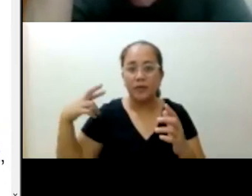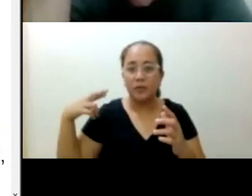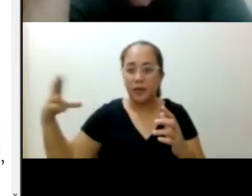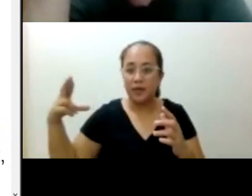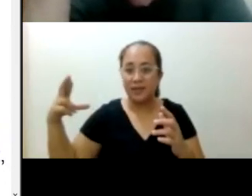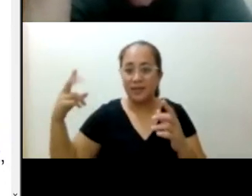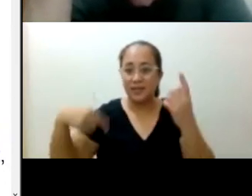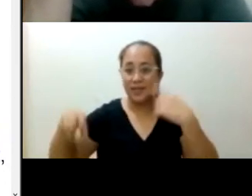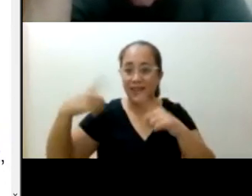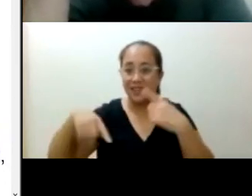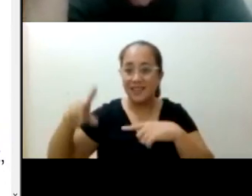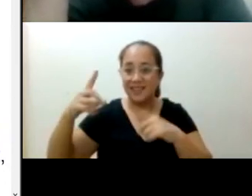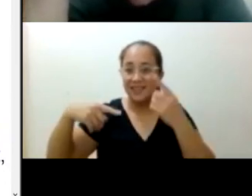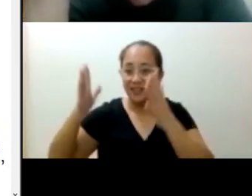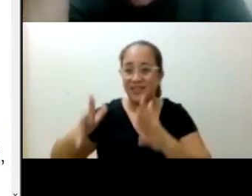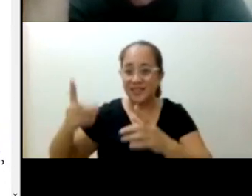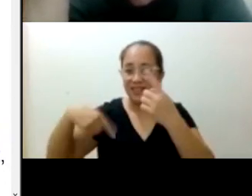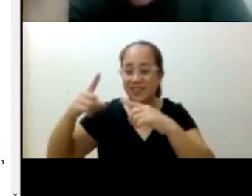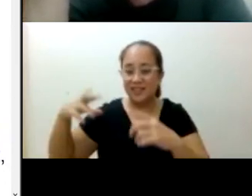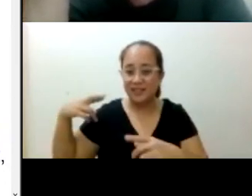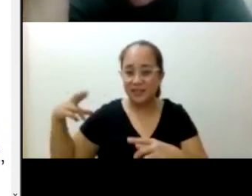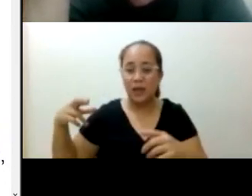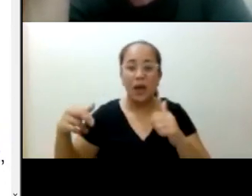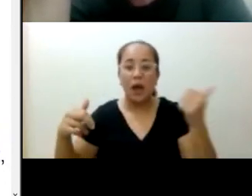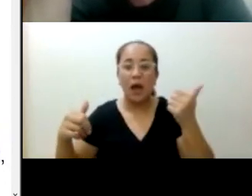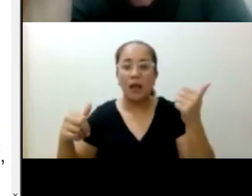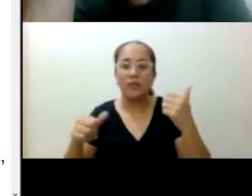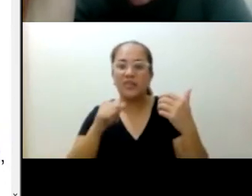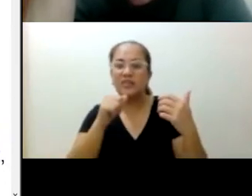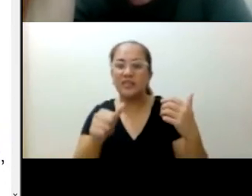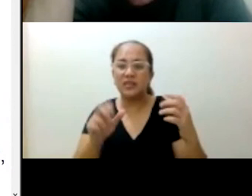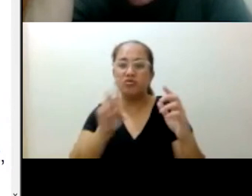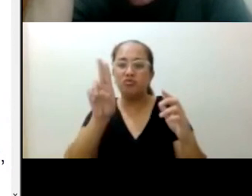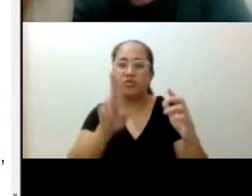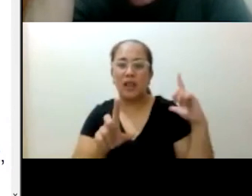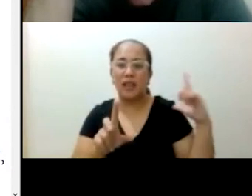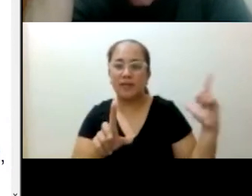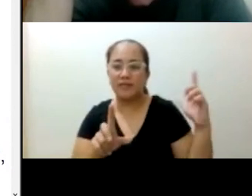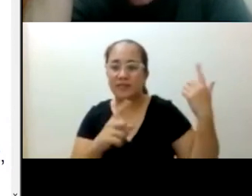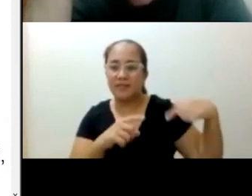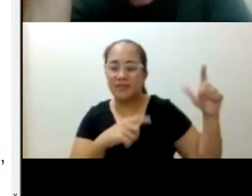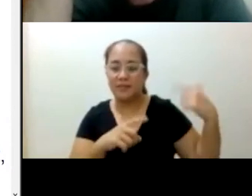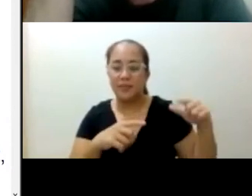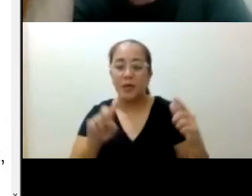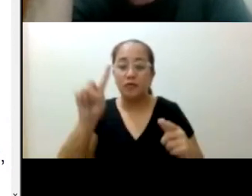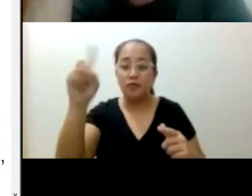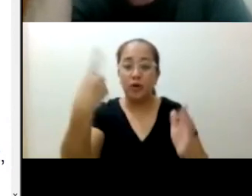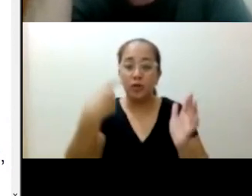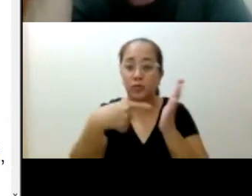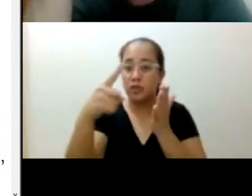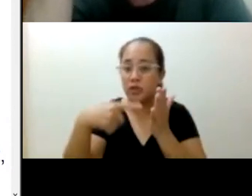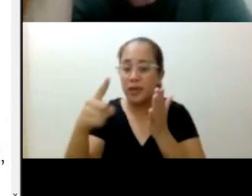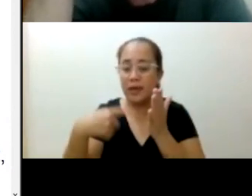signers. And the hand shape of the non-dominant hand. First of all, we look at all of